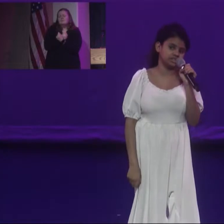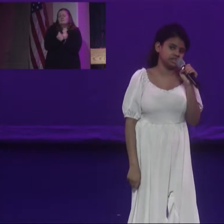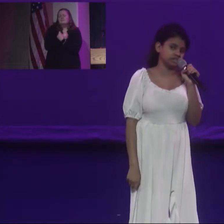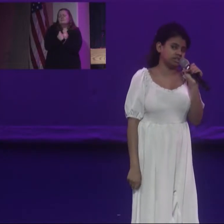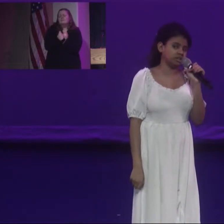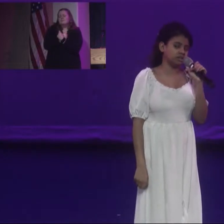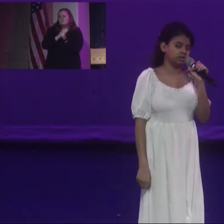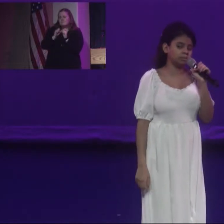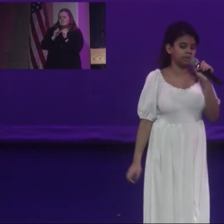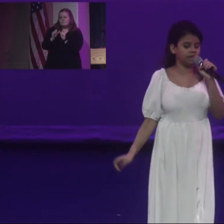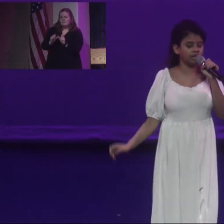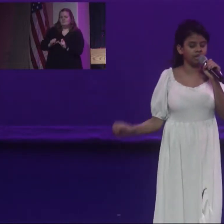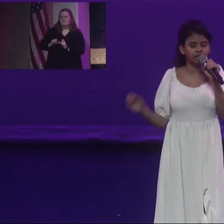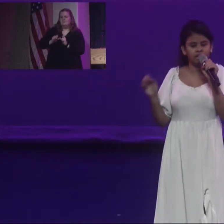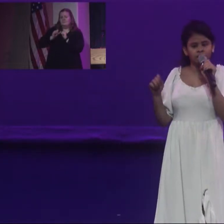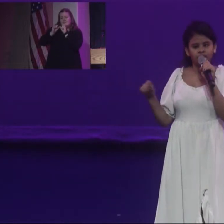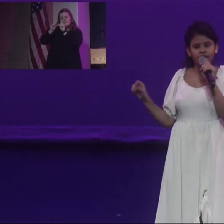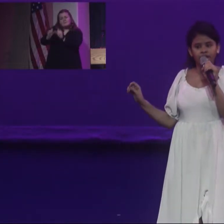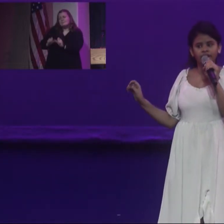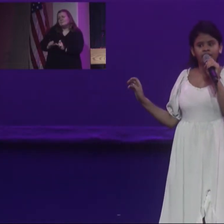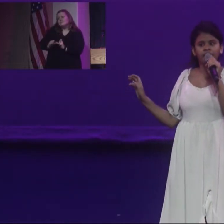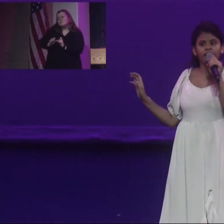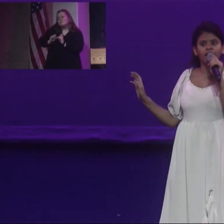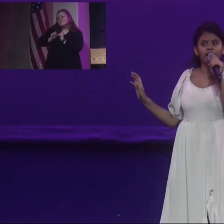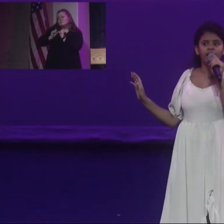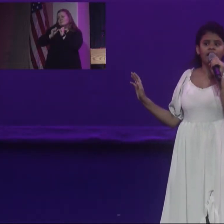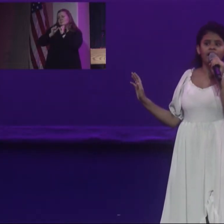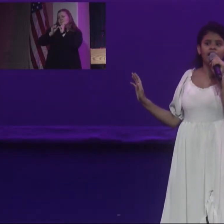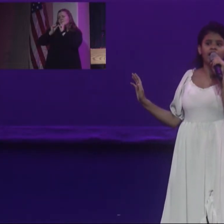will still be